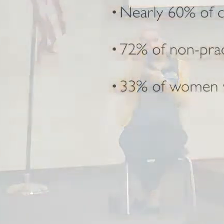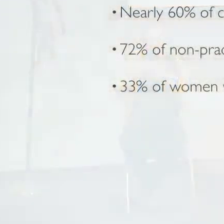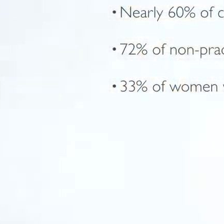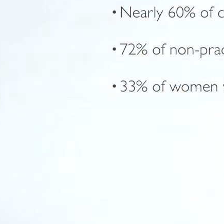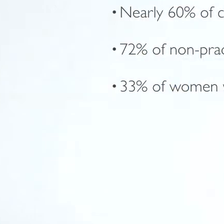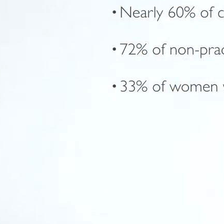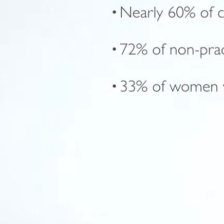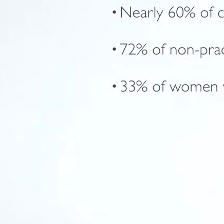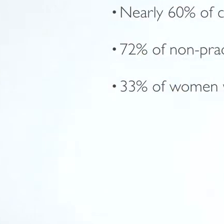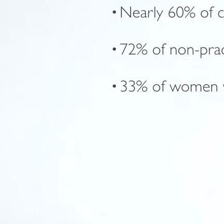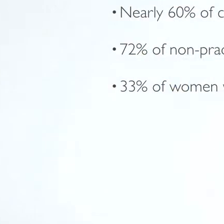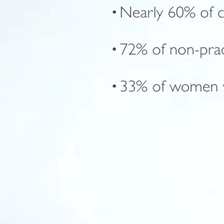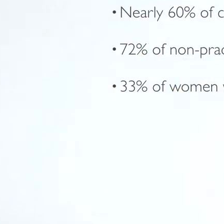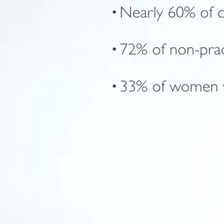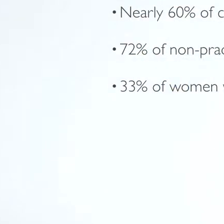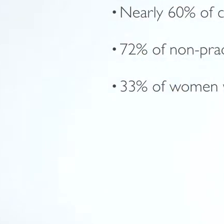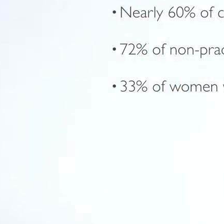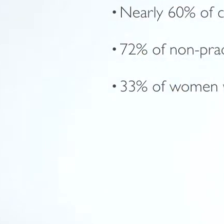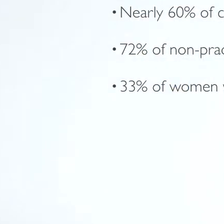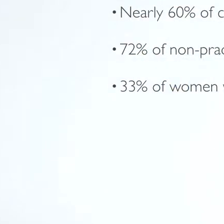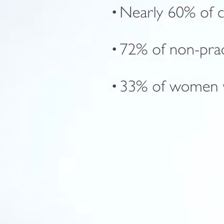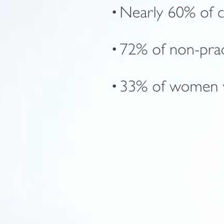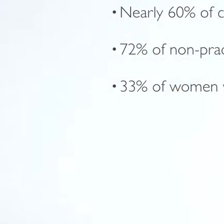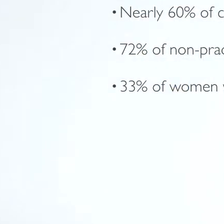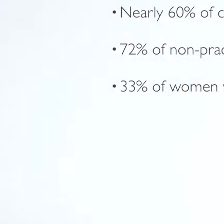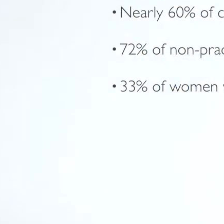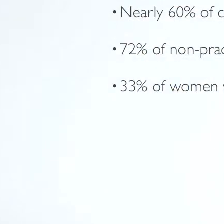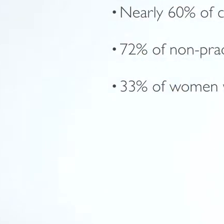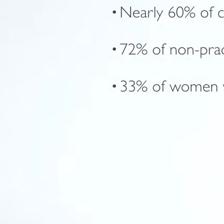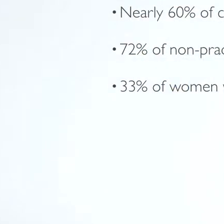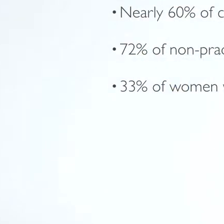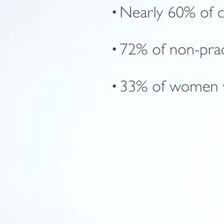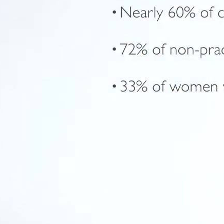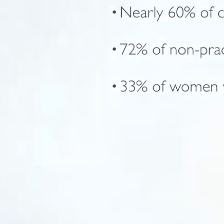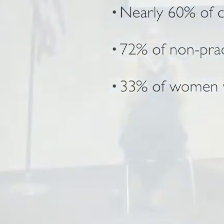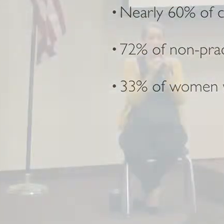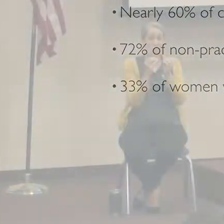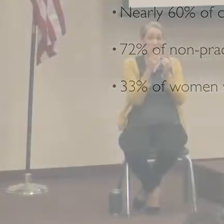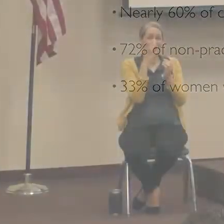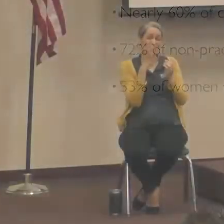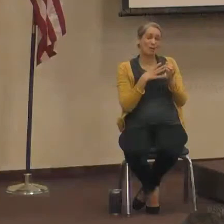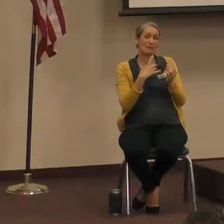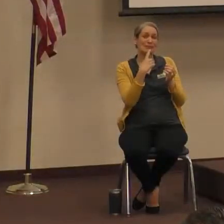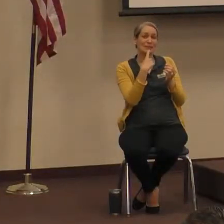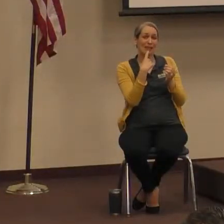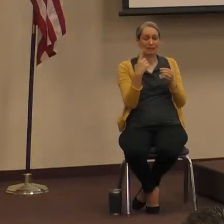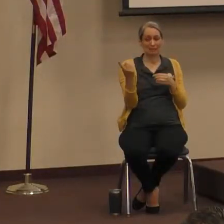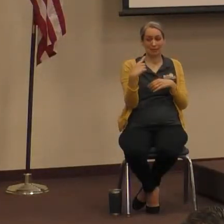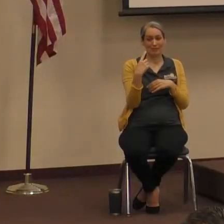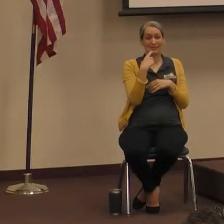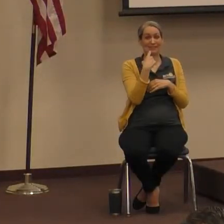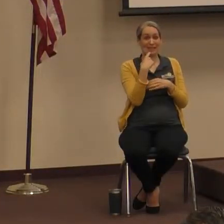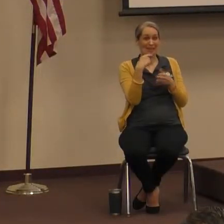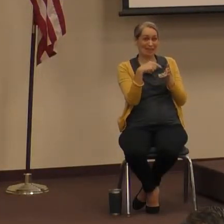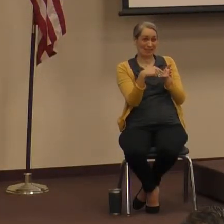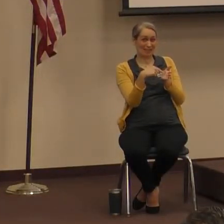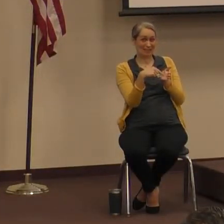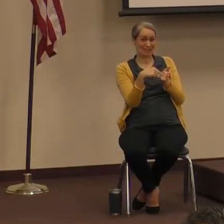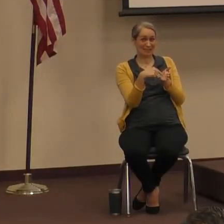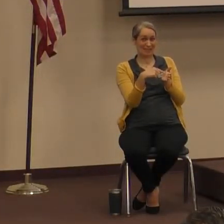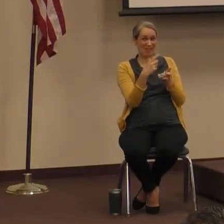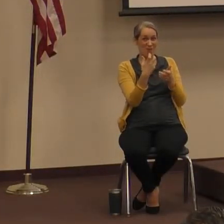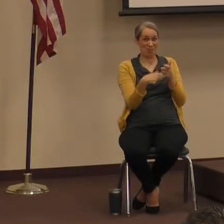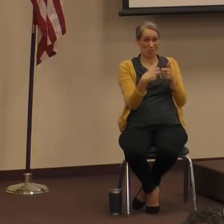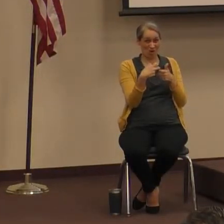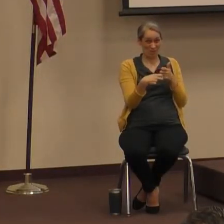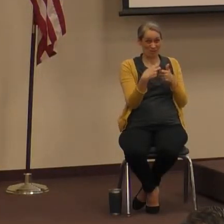industry and in therapy is more and more women are coming to us saying, this is a